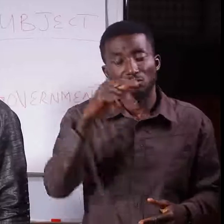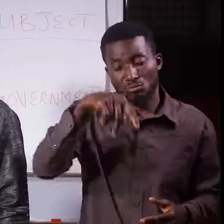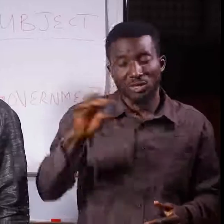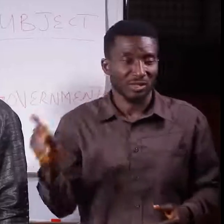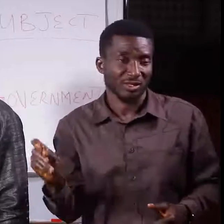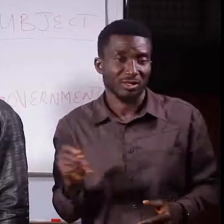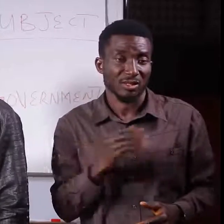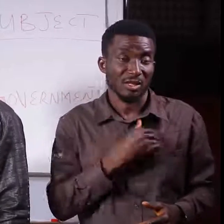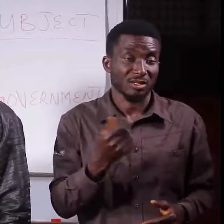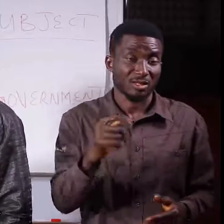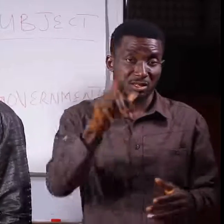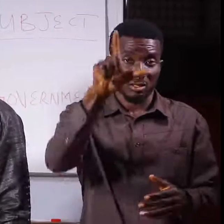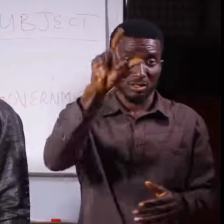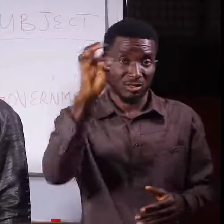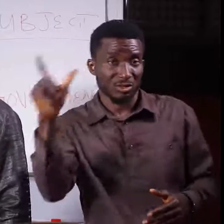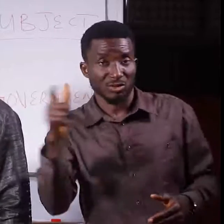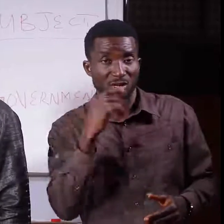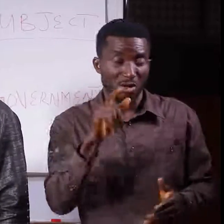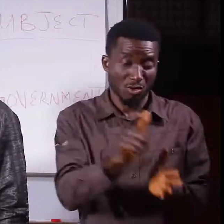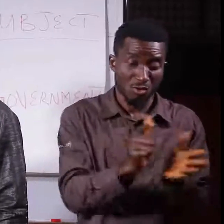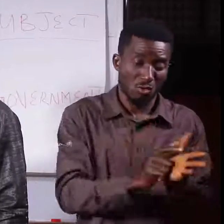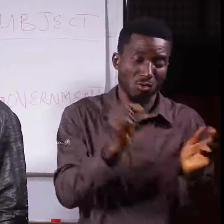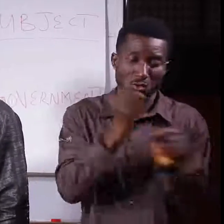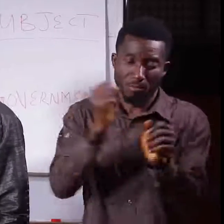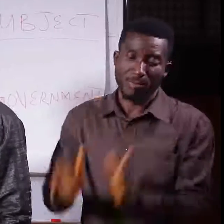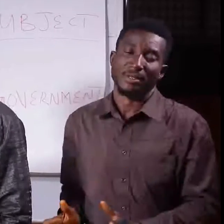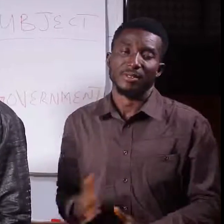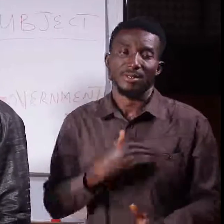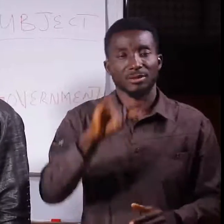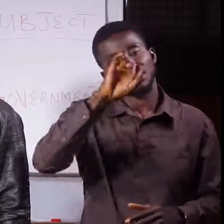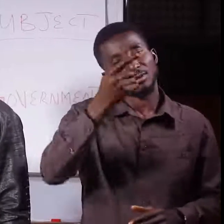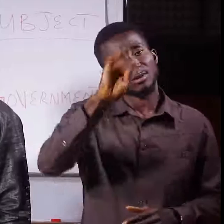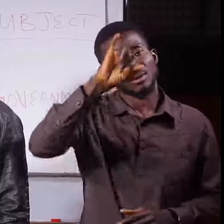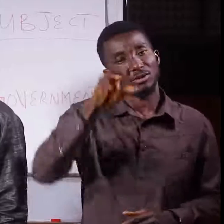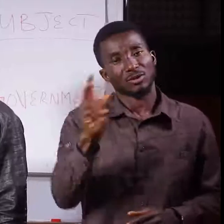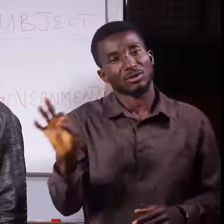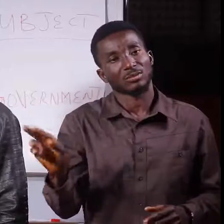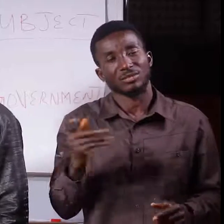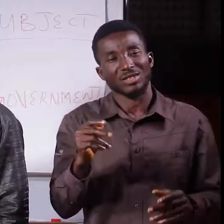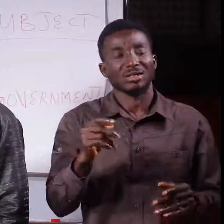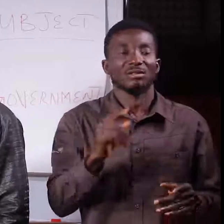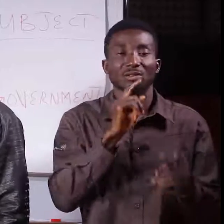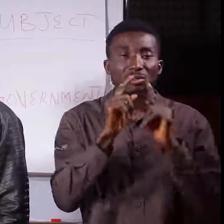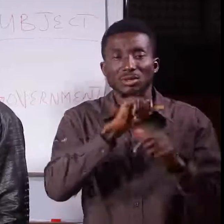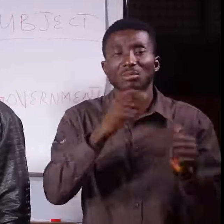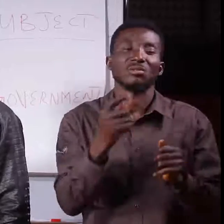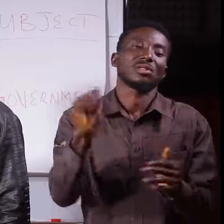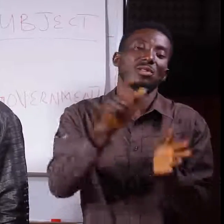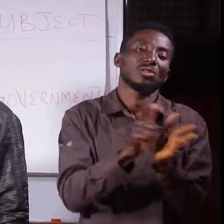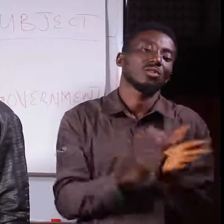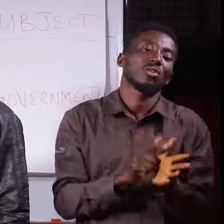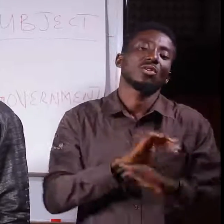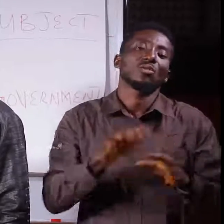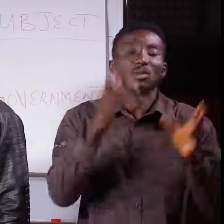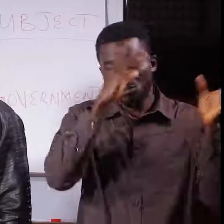policies, while the legislature are lawmakers, and the judiciary, they interpret law. So don't be confused